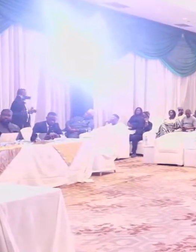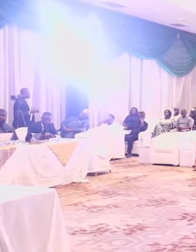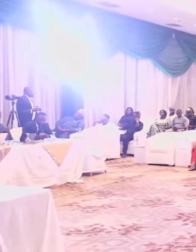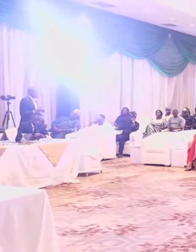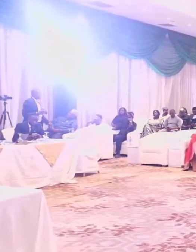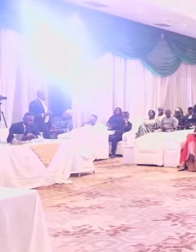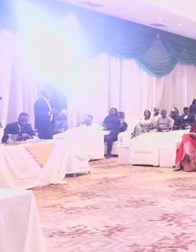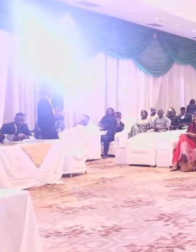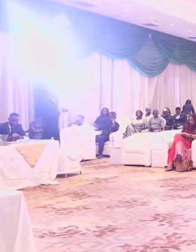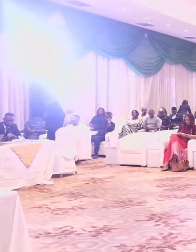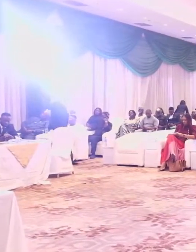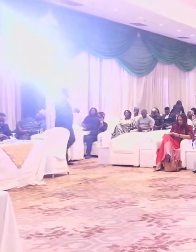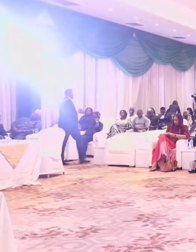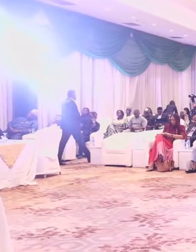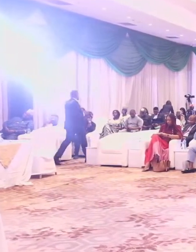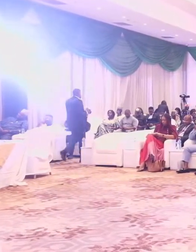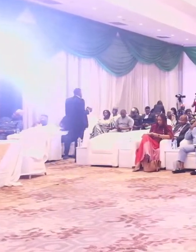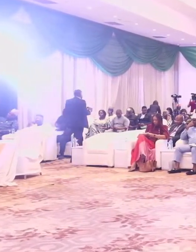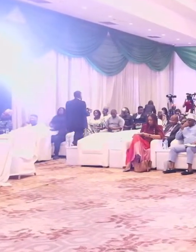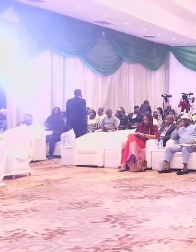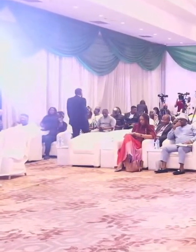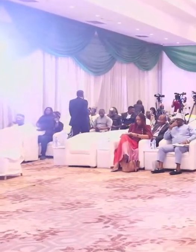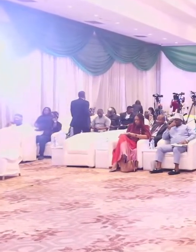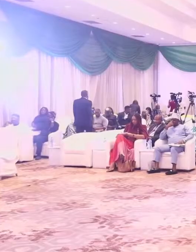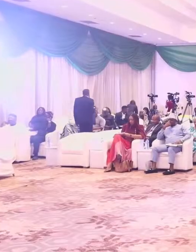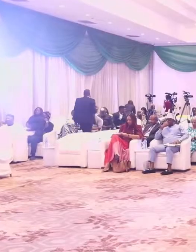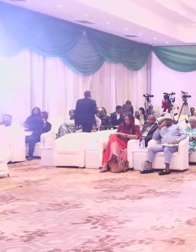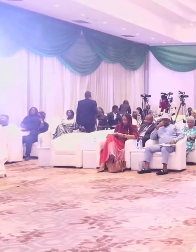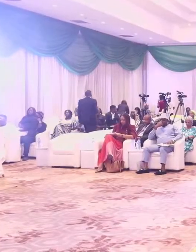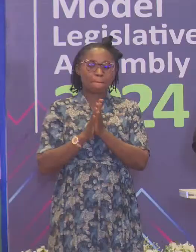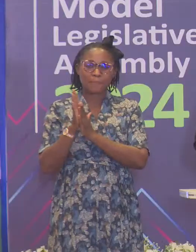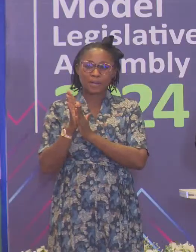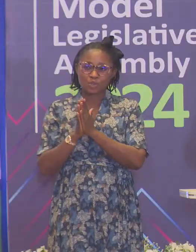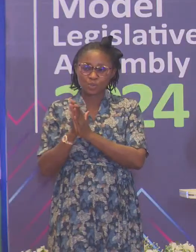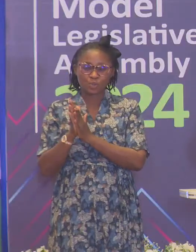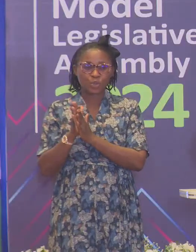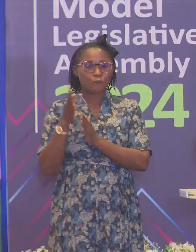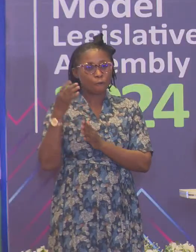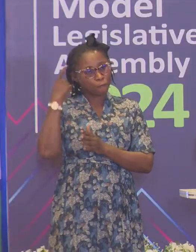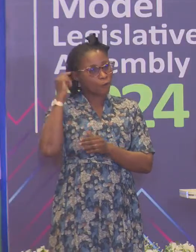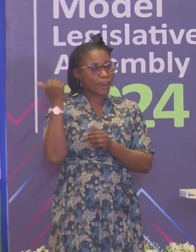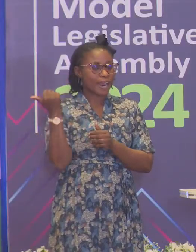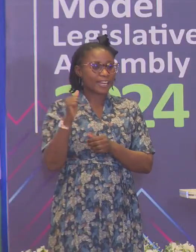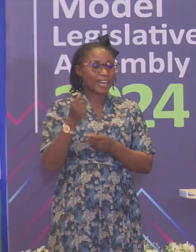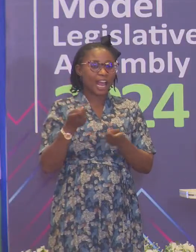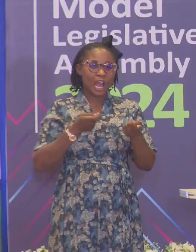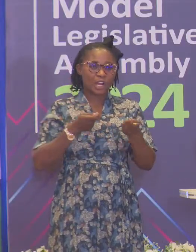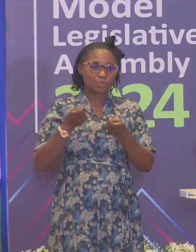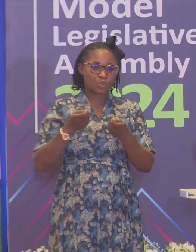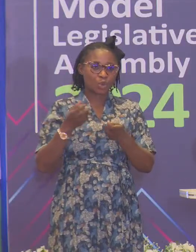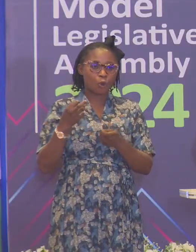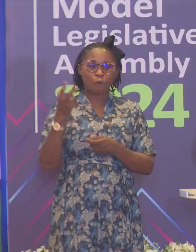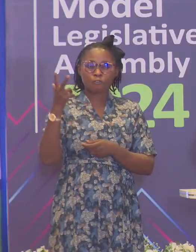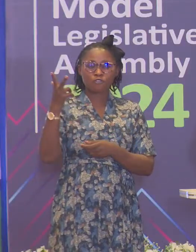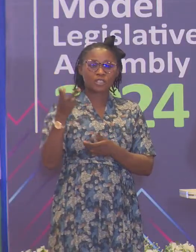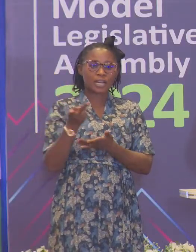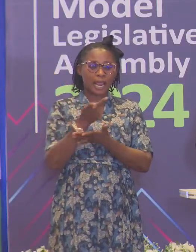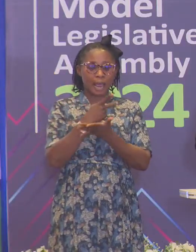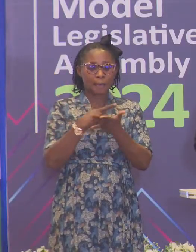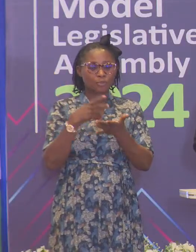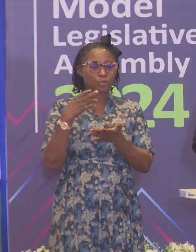became the whipping boy of any administration, of the three arms of